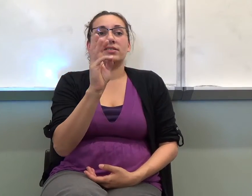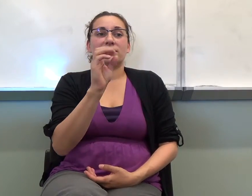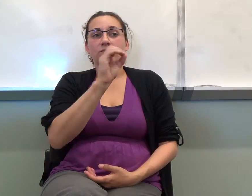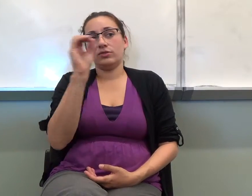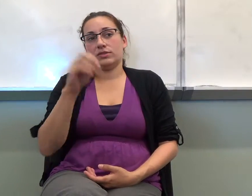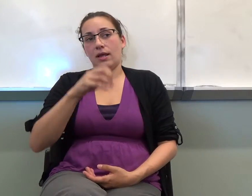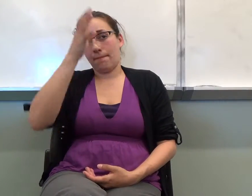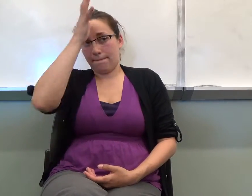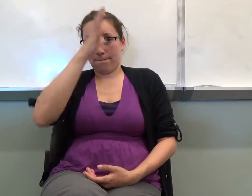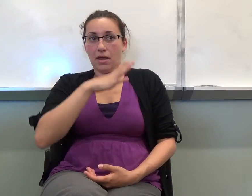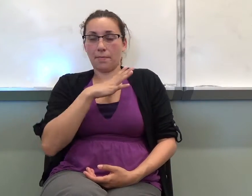men.